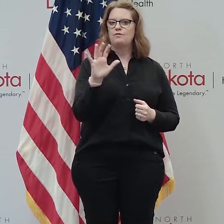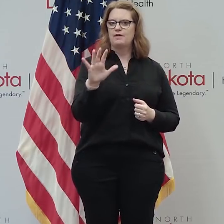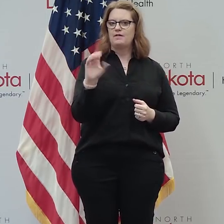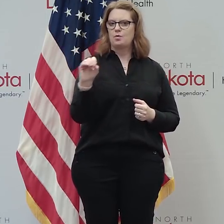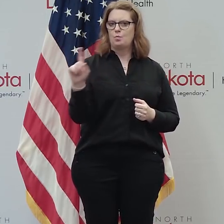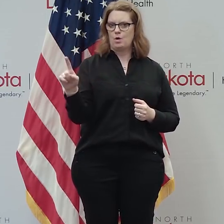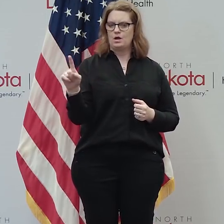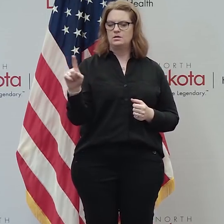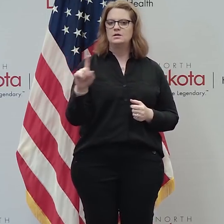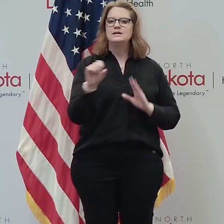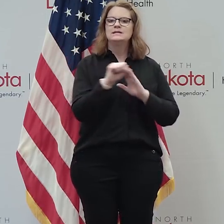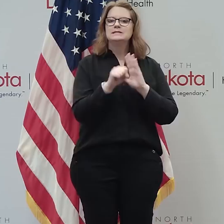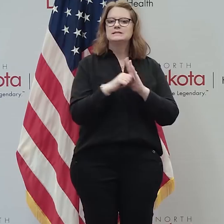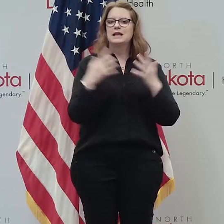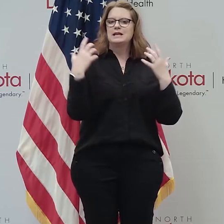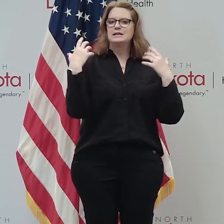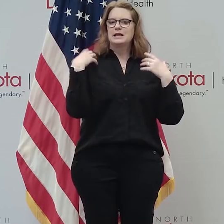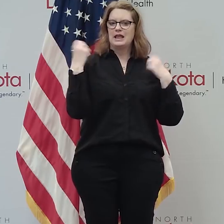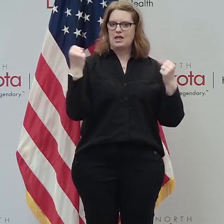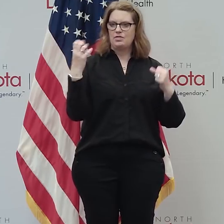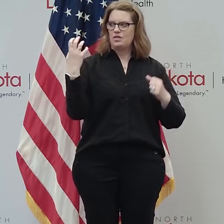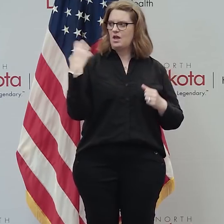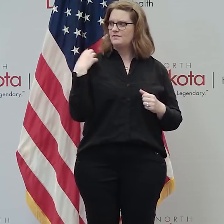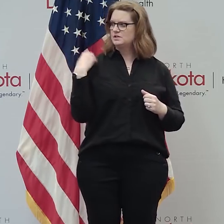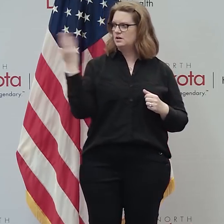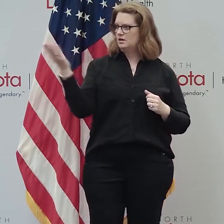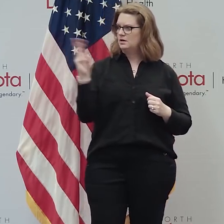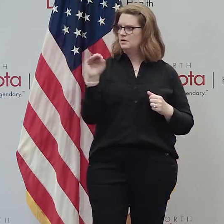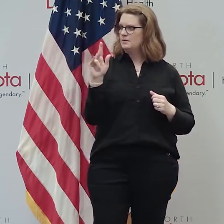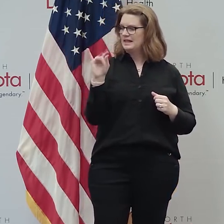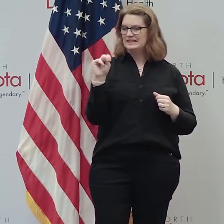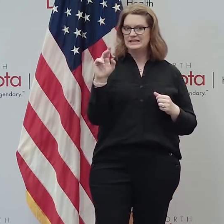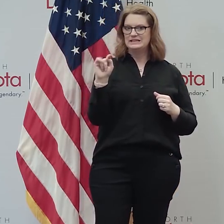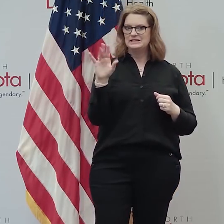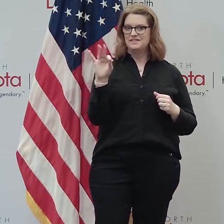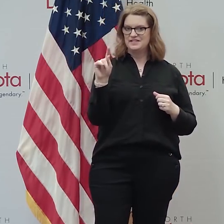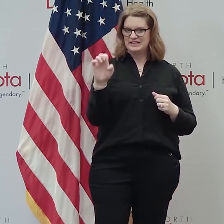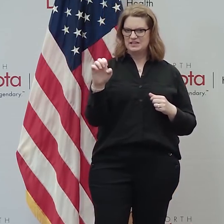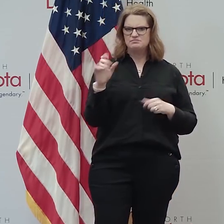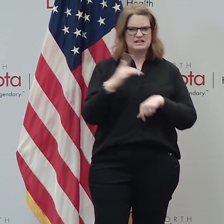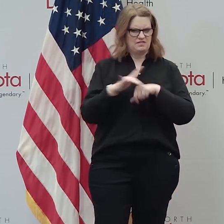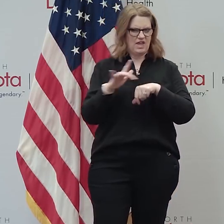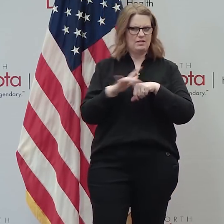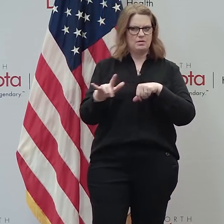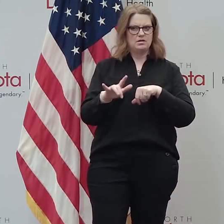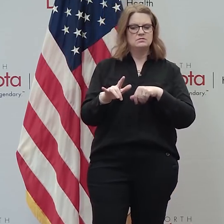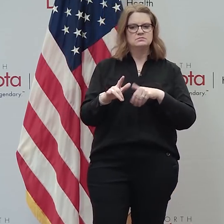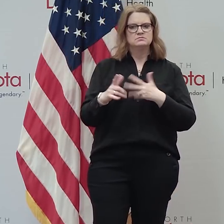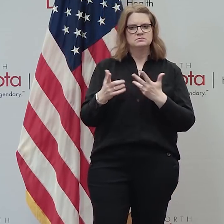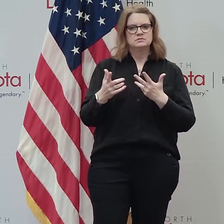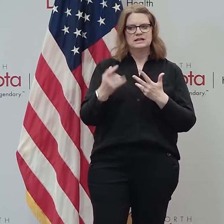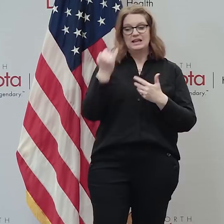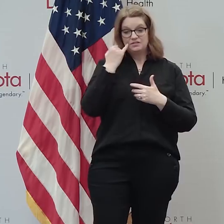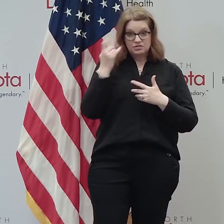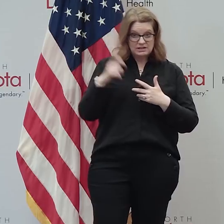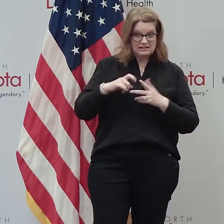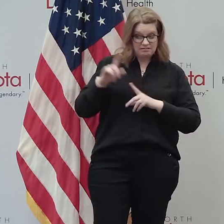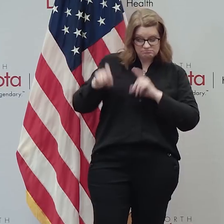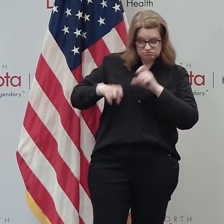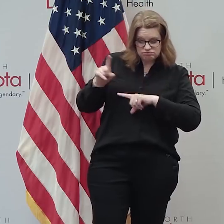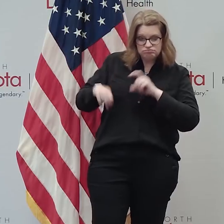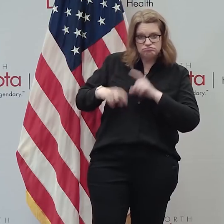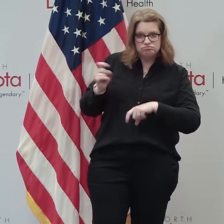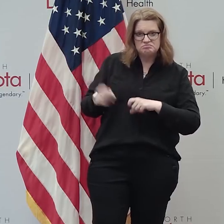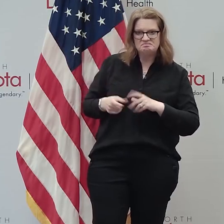2020-0501. State Health Officer Mylyn Tufte is here, and this is going to be available for questions later today if there